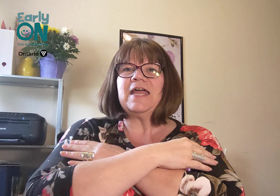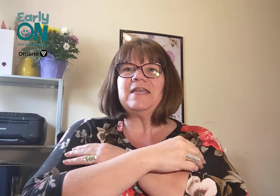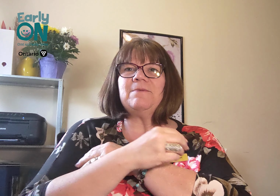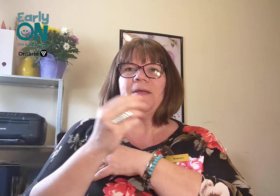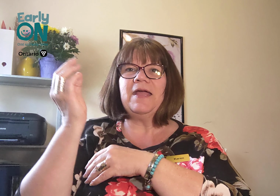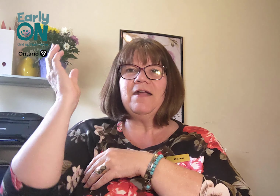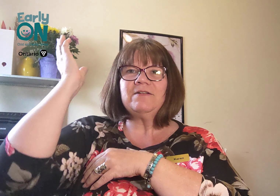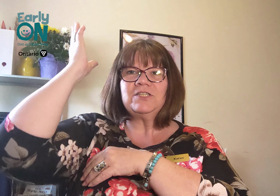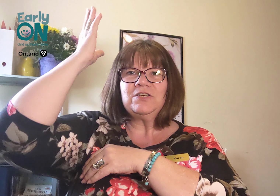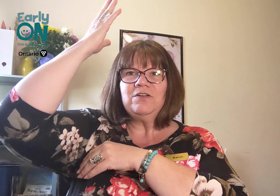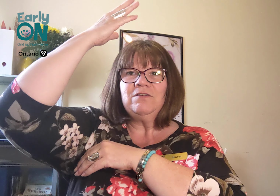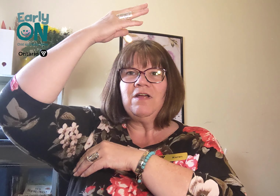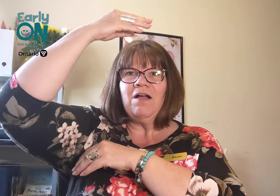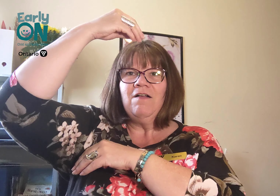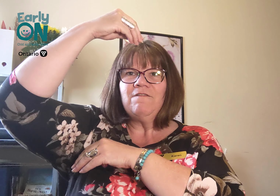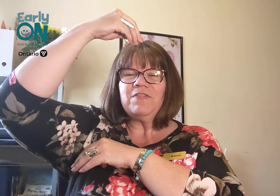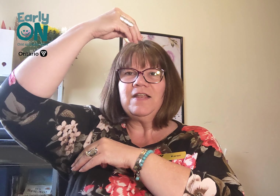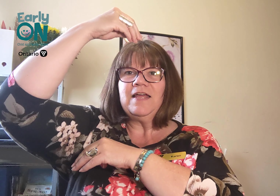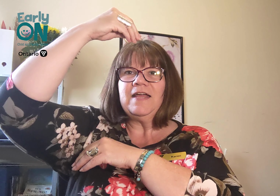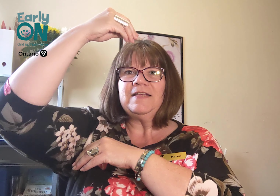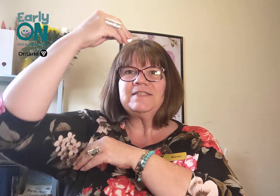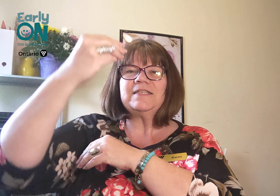Teddy bear, turn off the light.